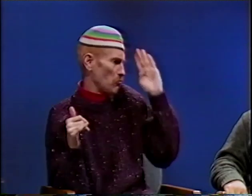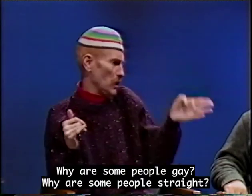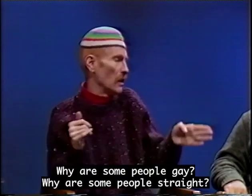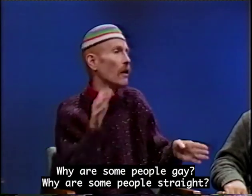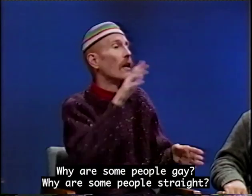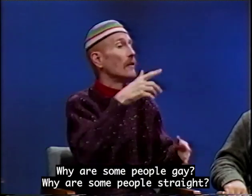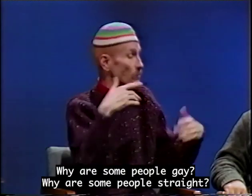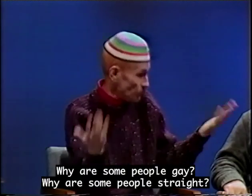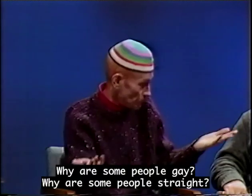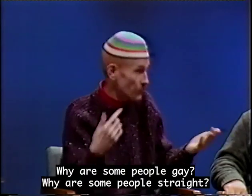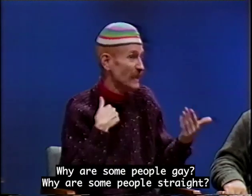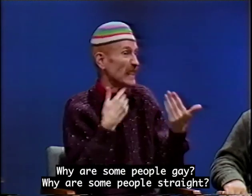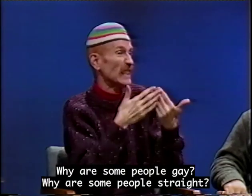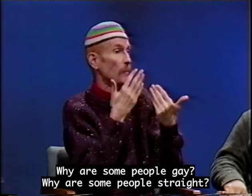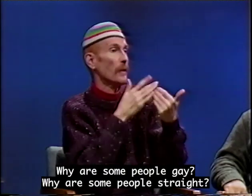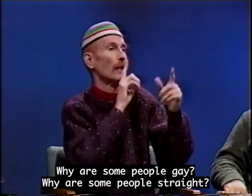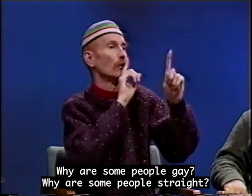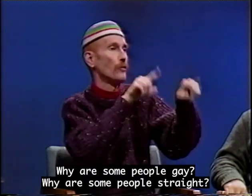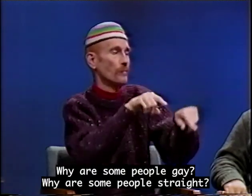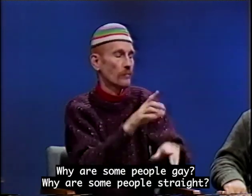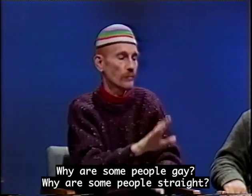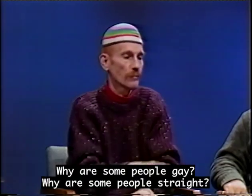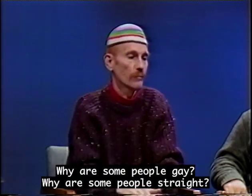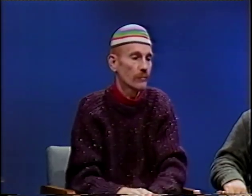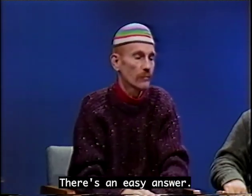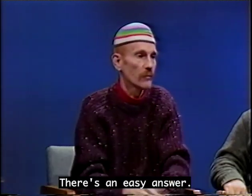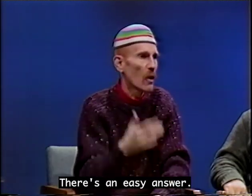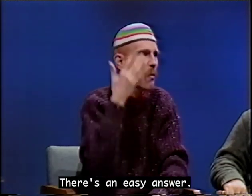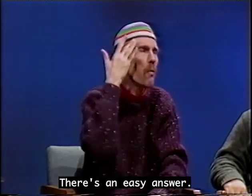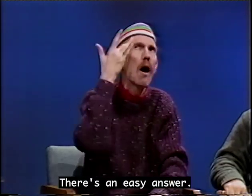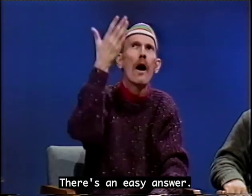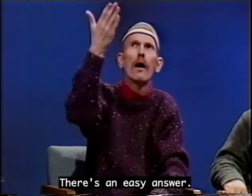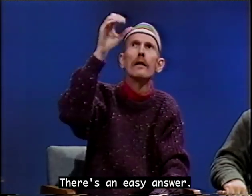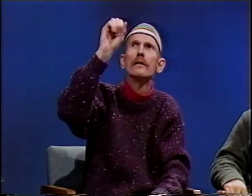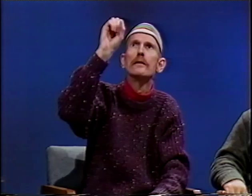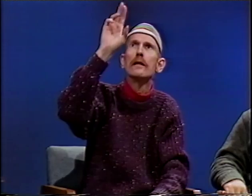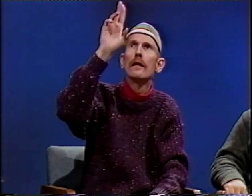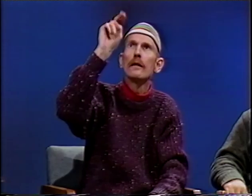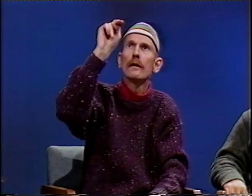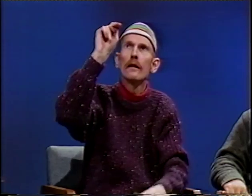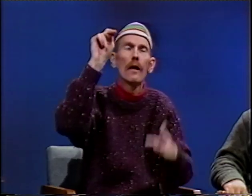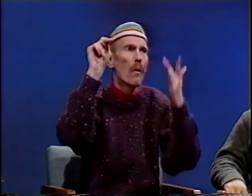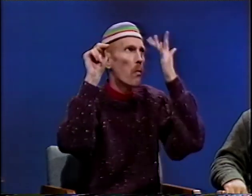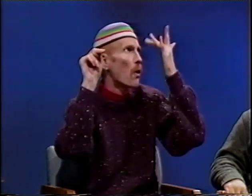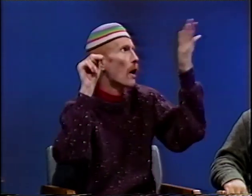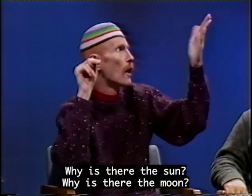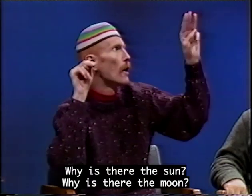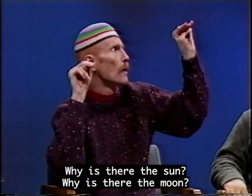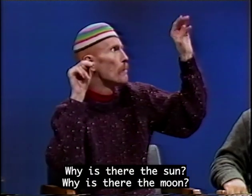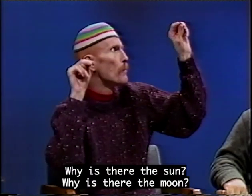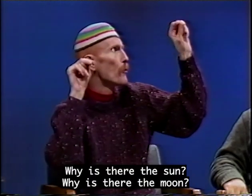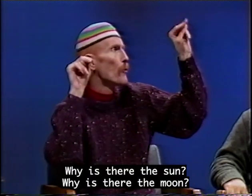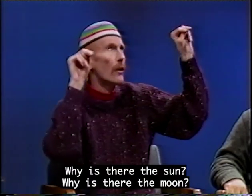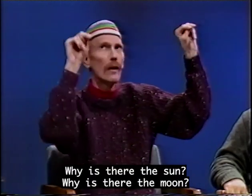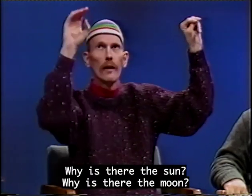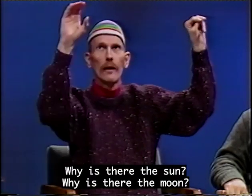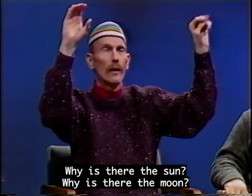And why are some people gay? Why are some people straight? There's an easy answer. Why is there the sun? Why is there the